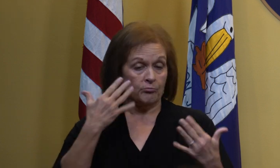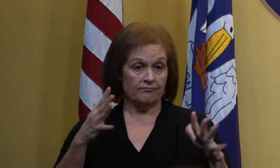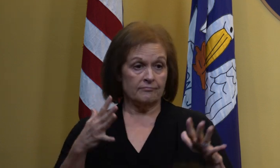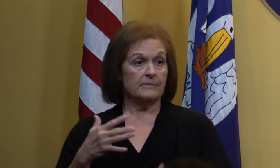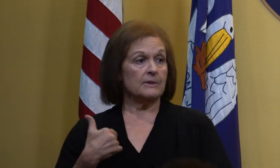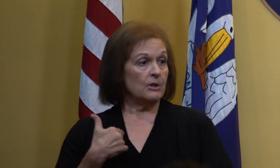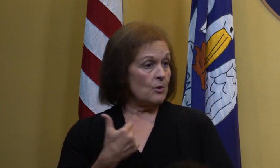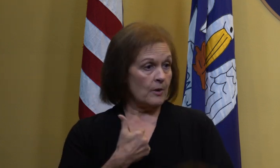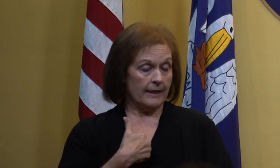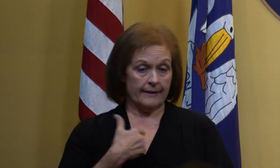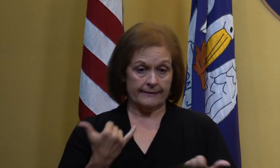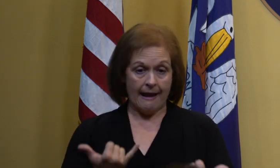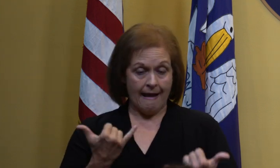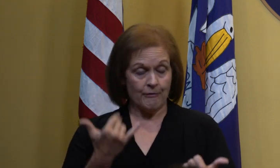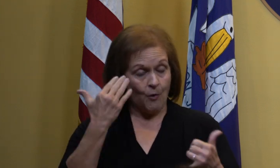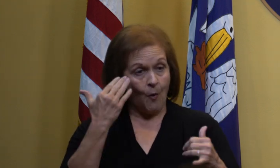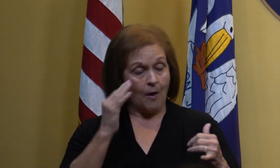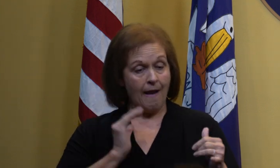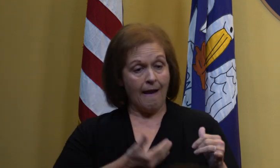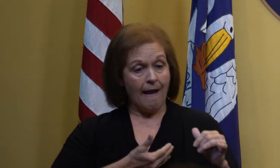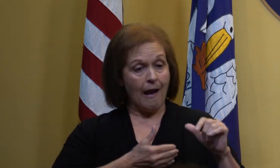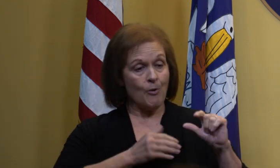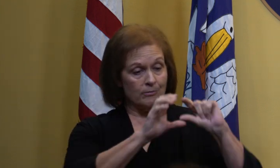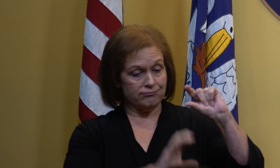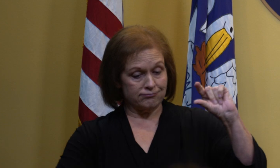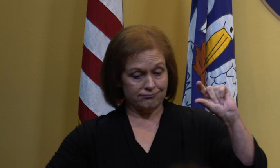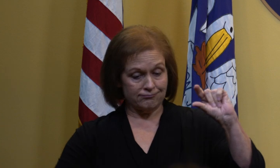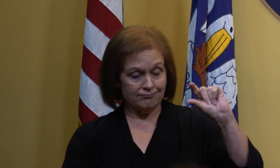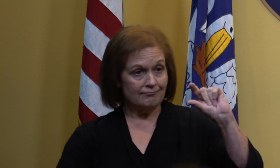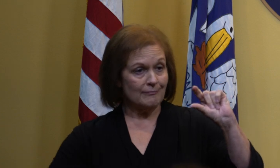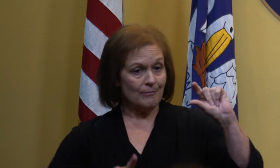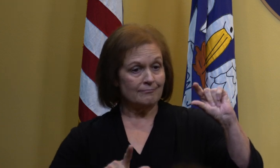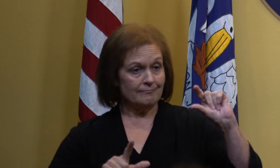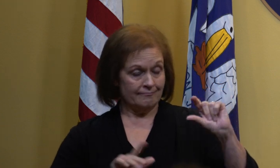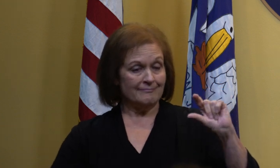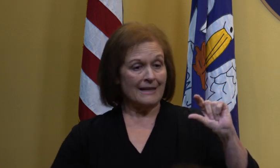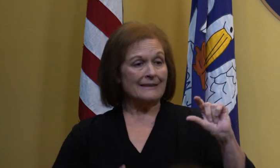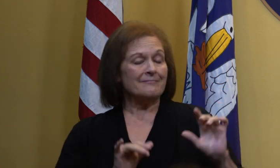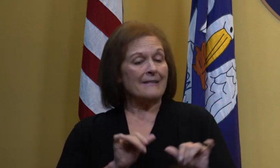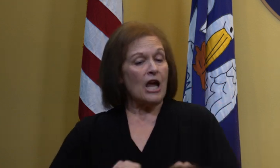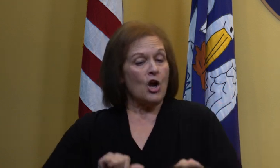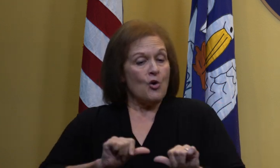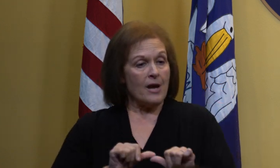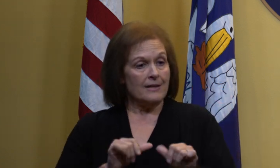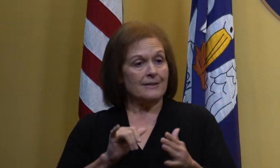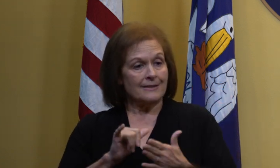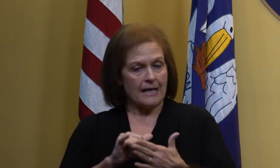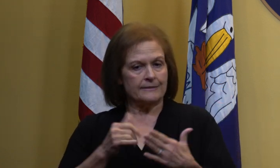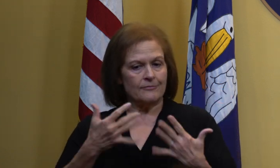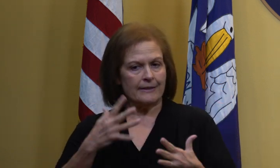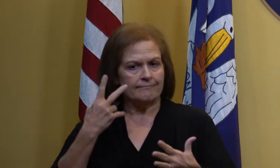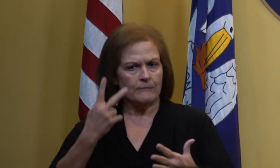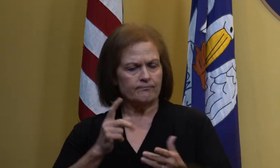a low-lying city, low-lying community, and of course on the front lines of climate that has already changed. So